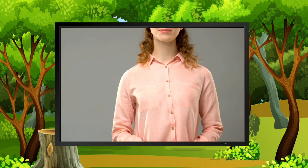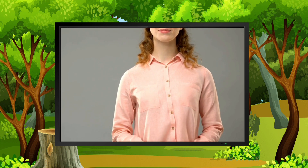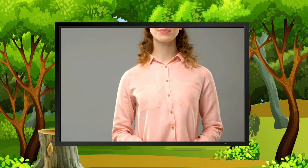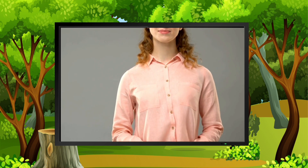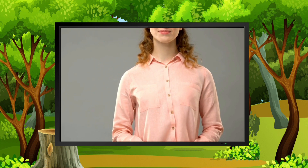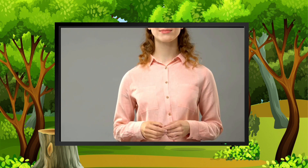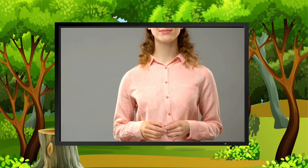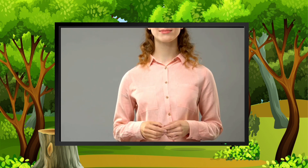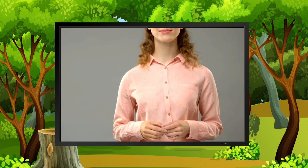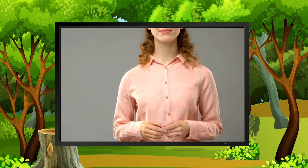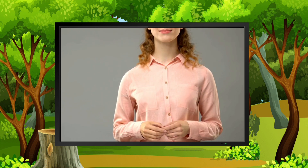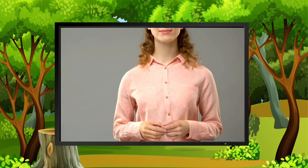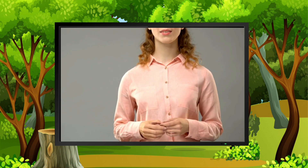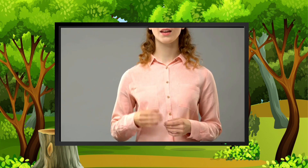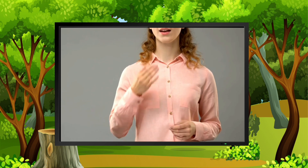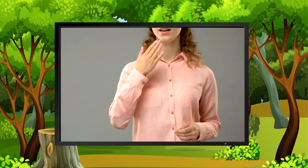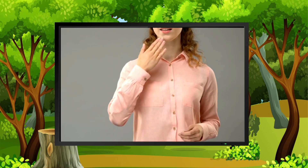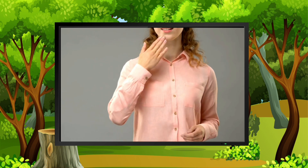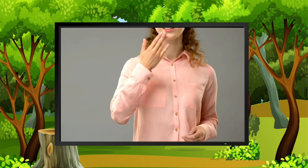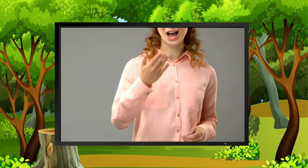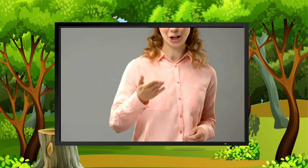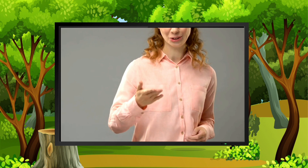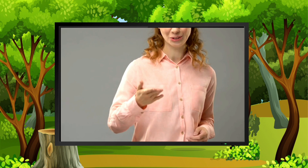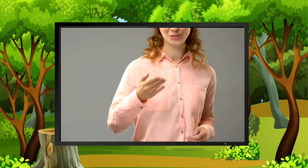Thank you.